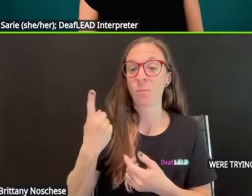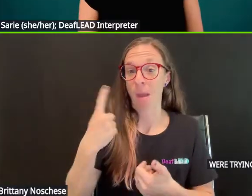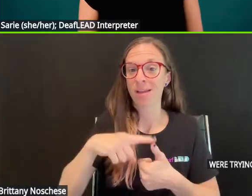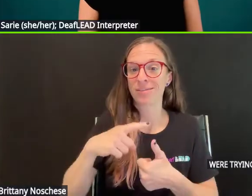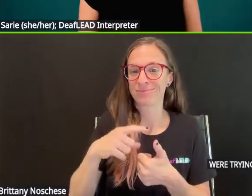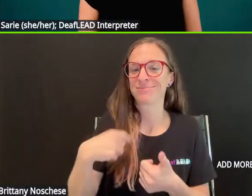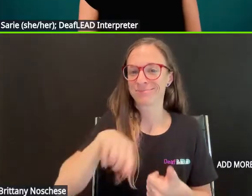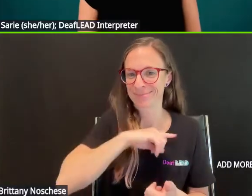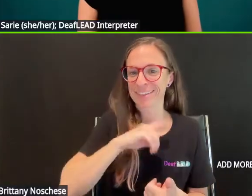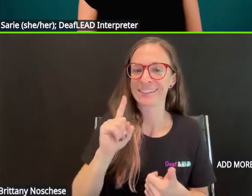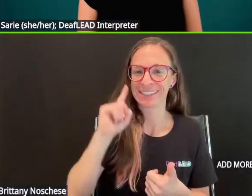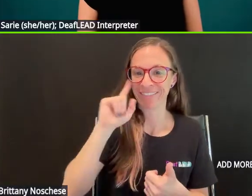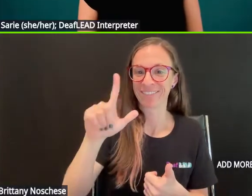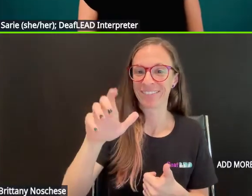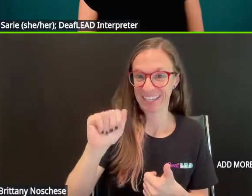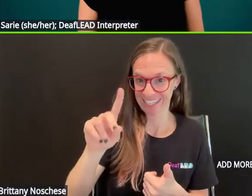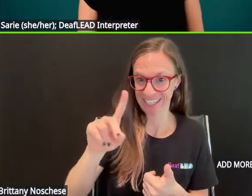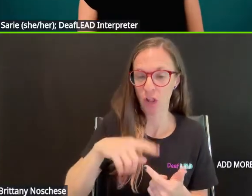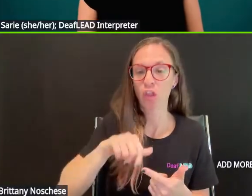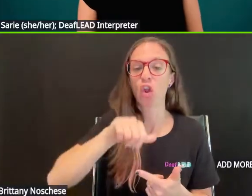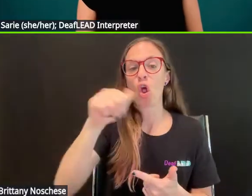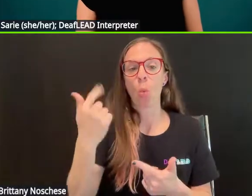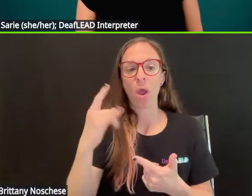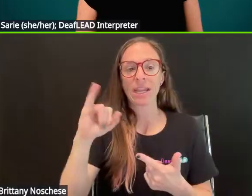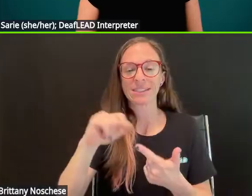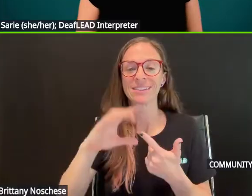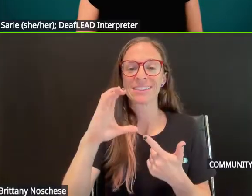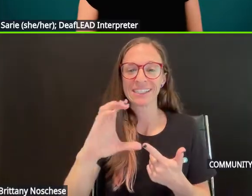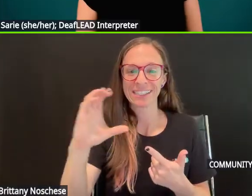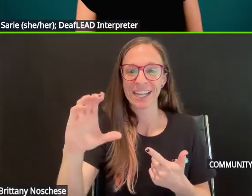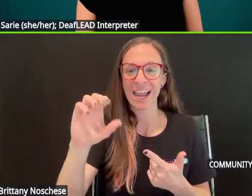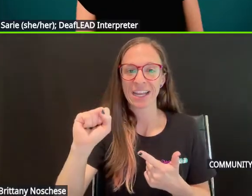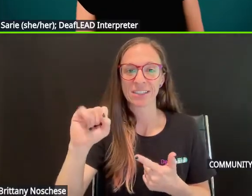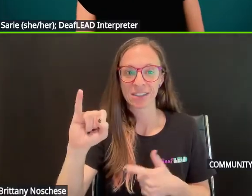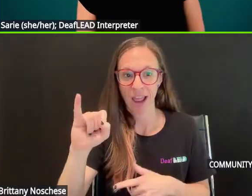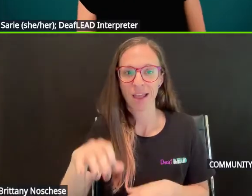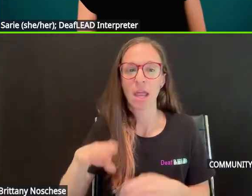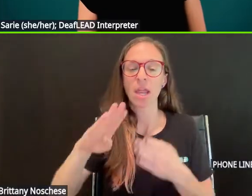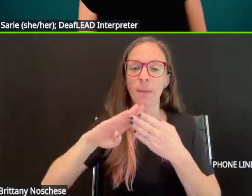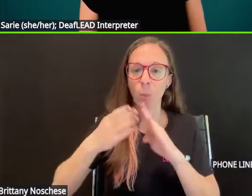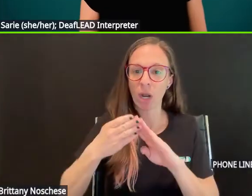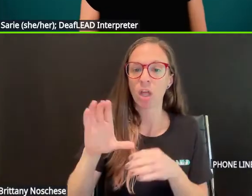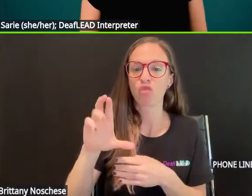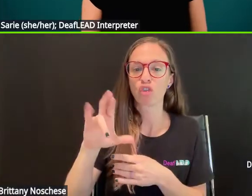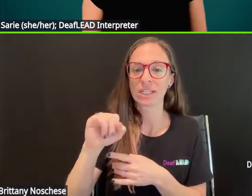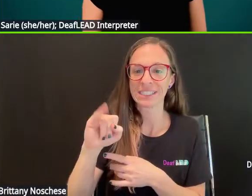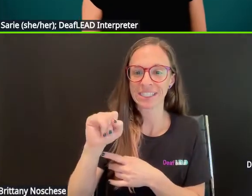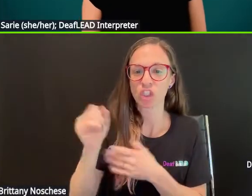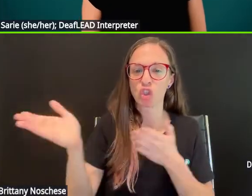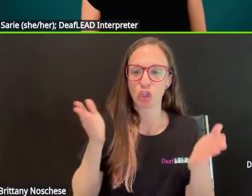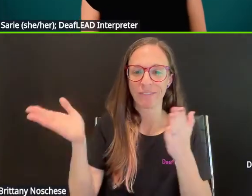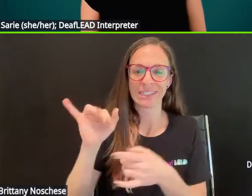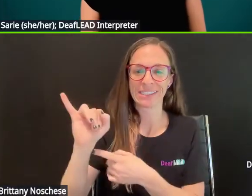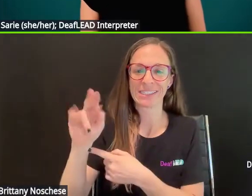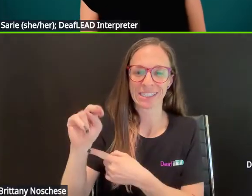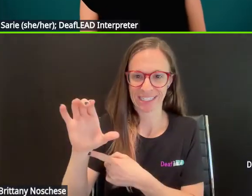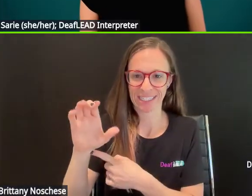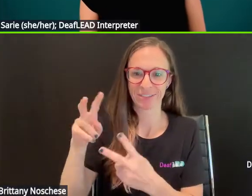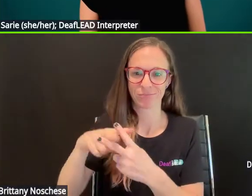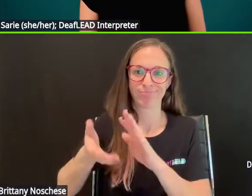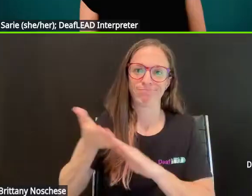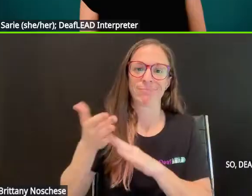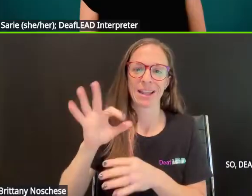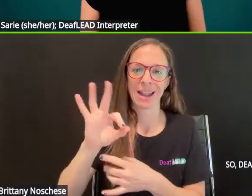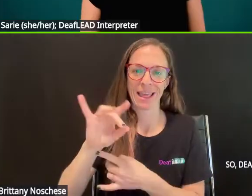way. And so DEAFLEAD is one of the centers that provides the 988 Videophone. We also